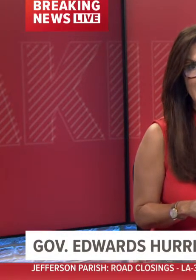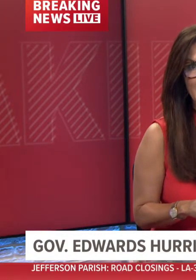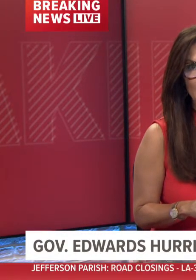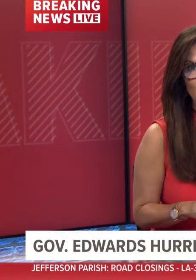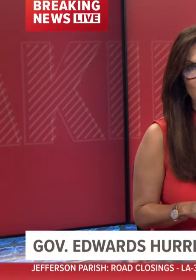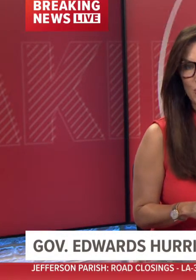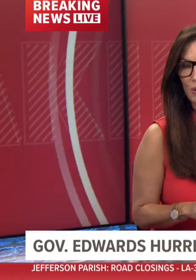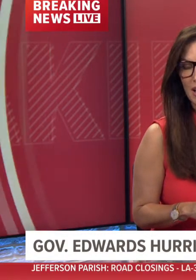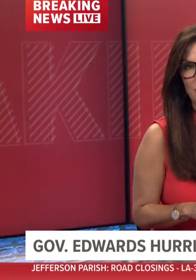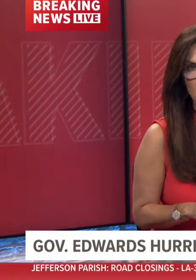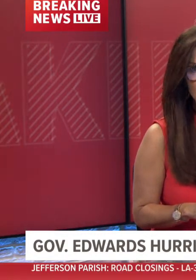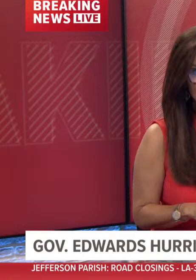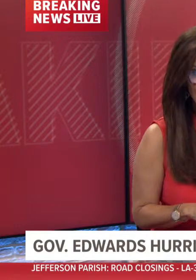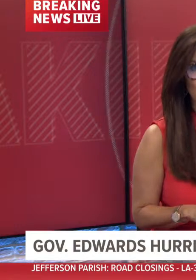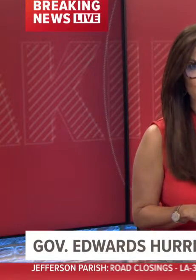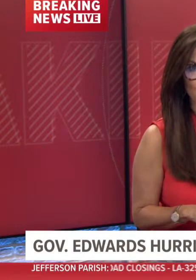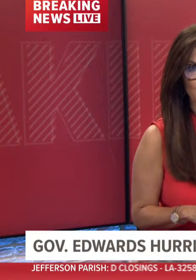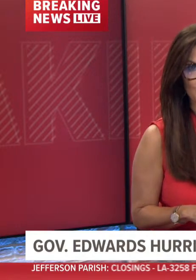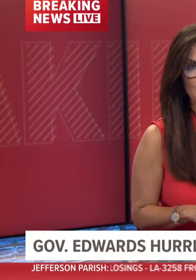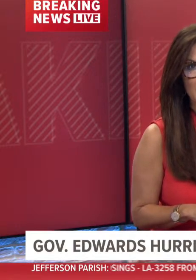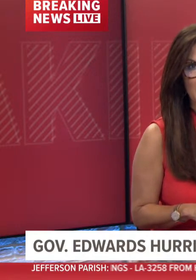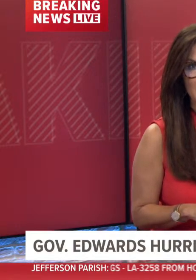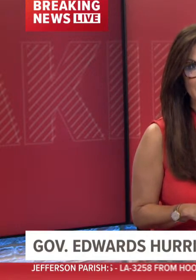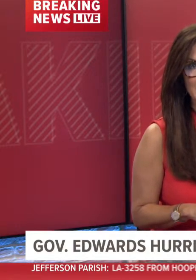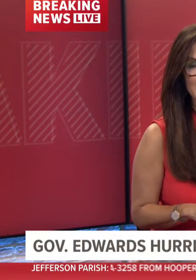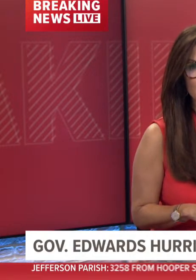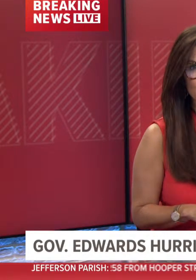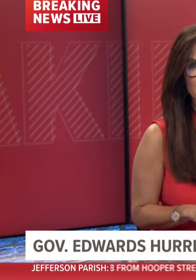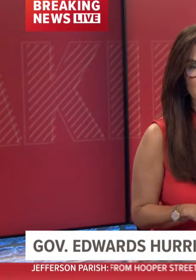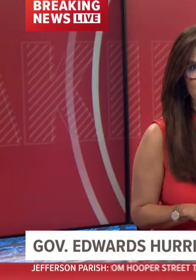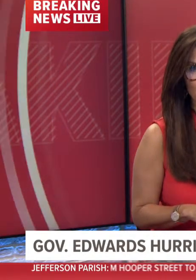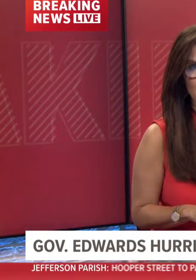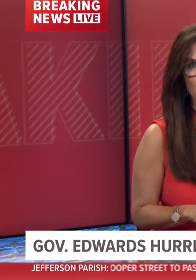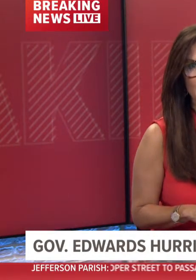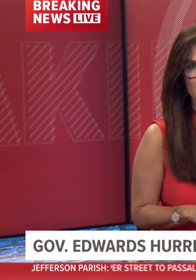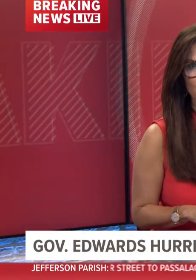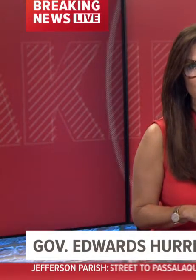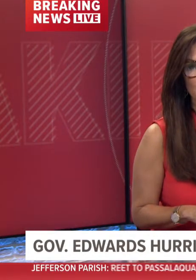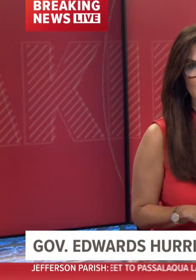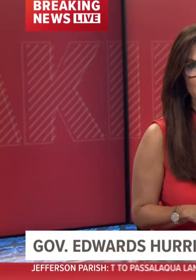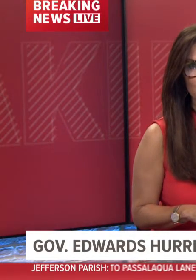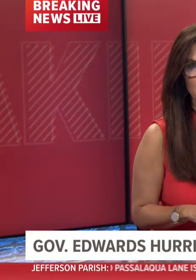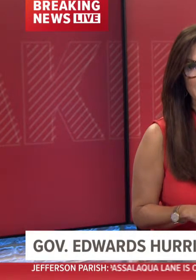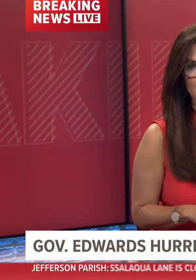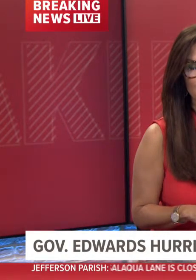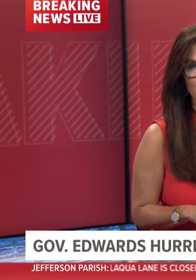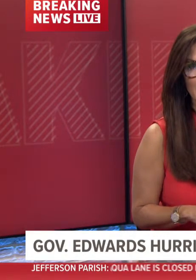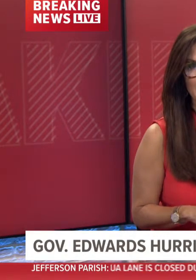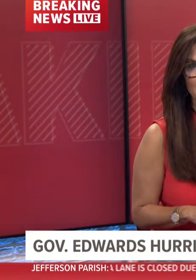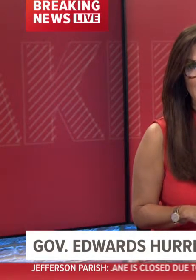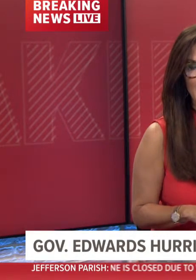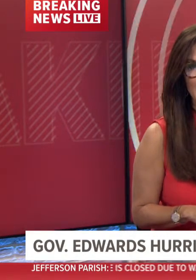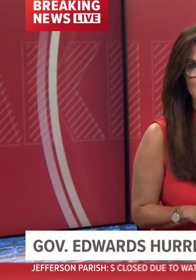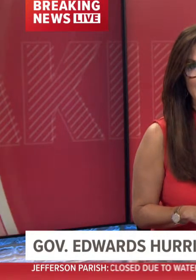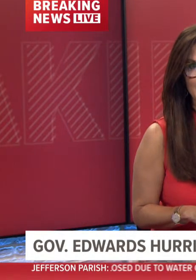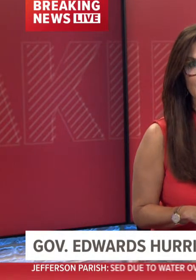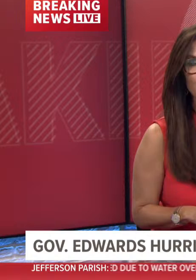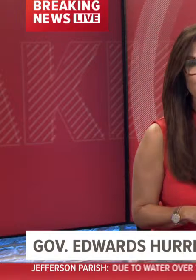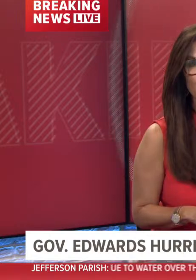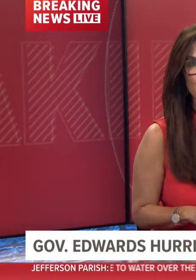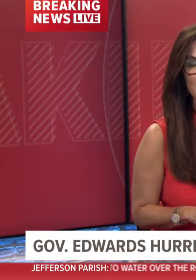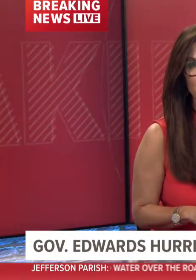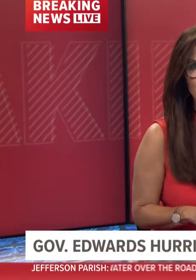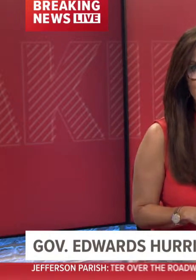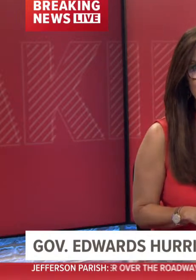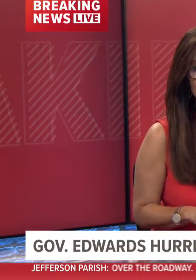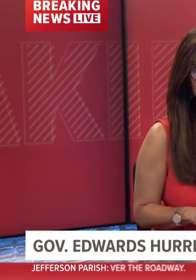today. However, we will have much more for you on the conditions on the ground. We have crews all over the place, and we will have coverage